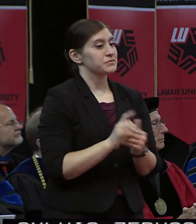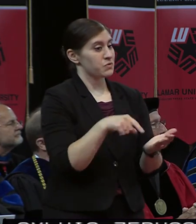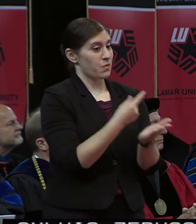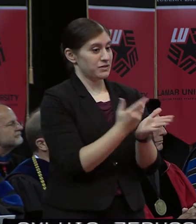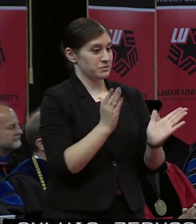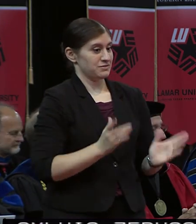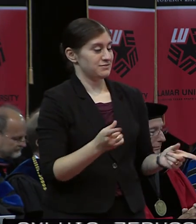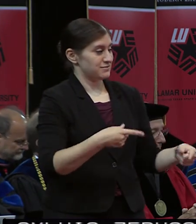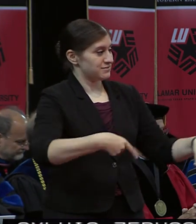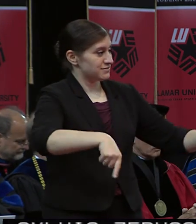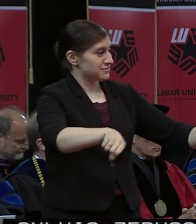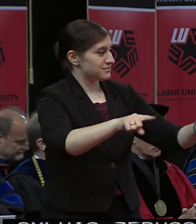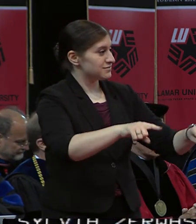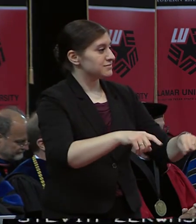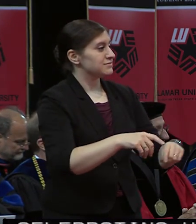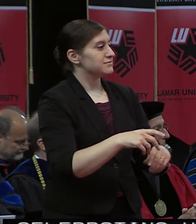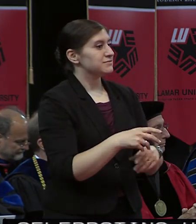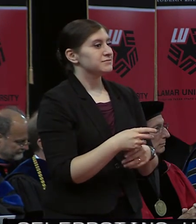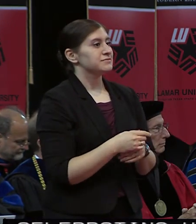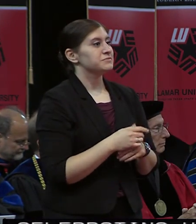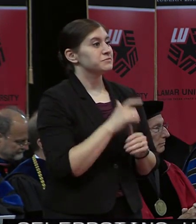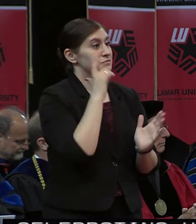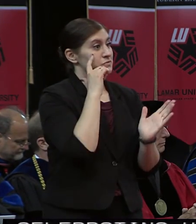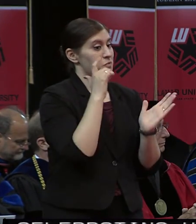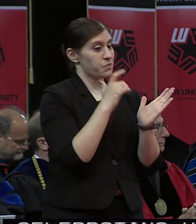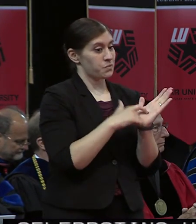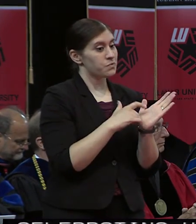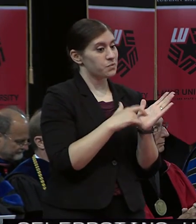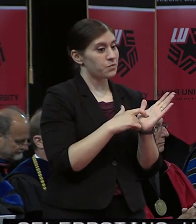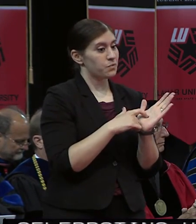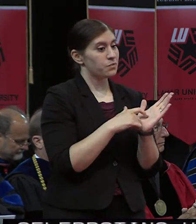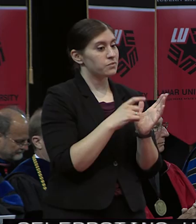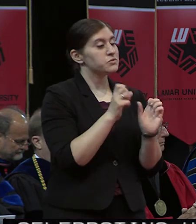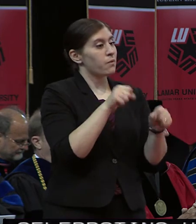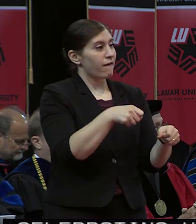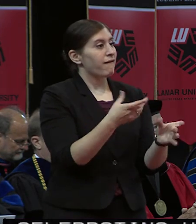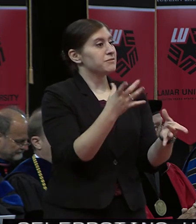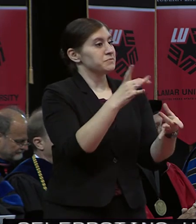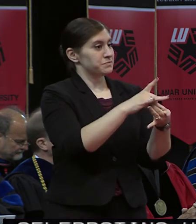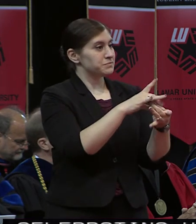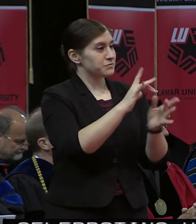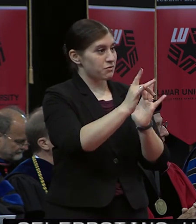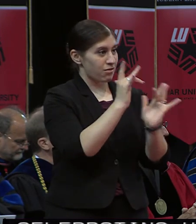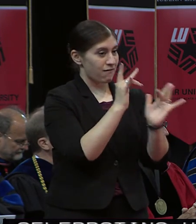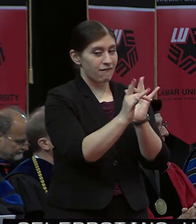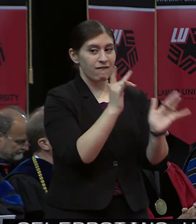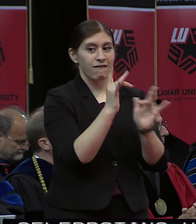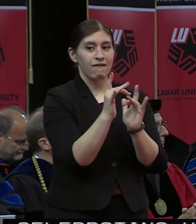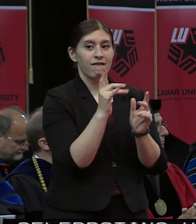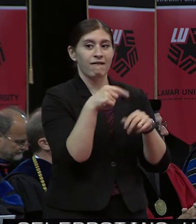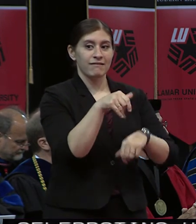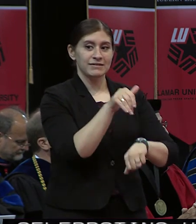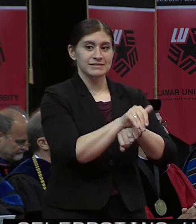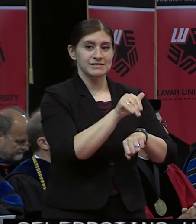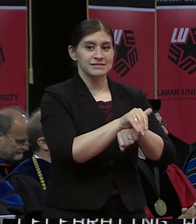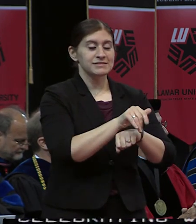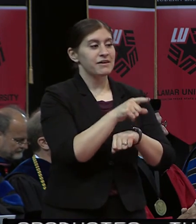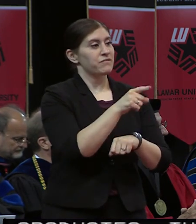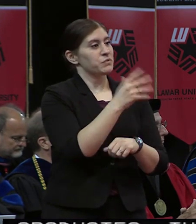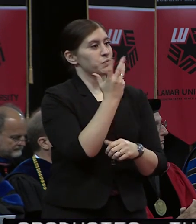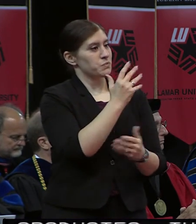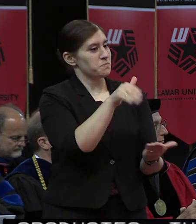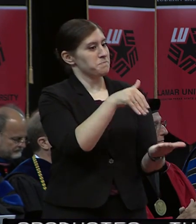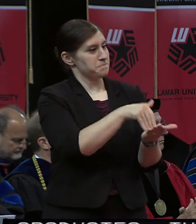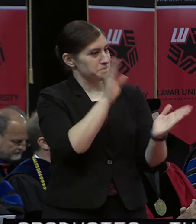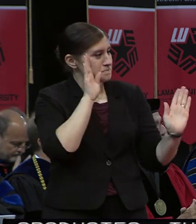Graduates, including those who will be participating online, this evening you're at the very center of our